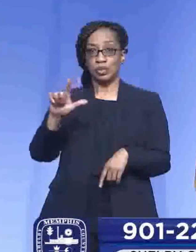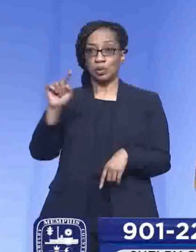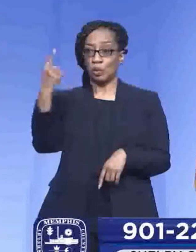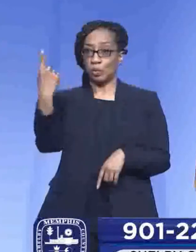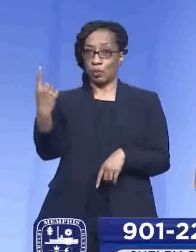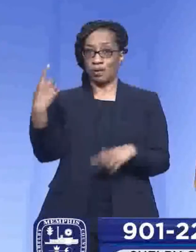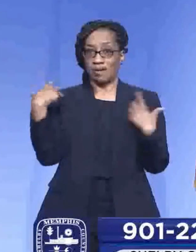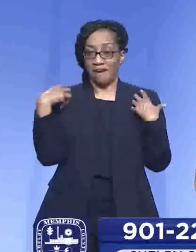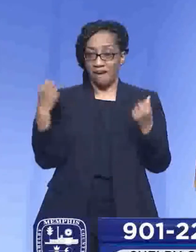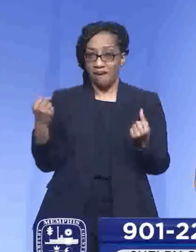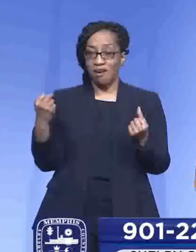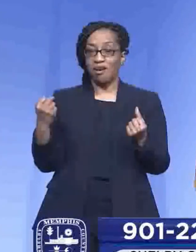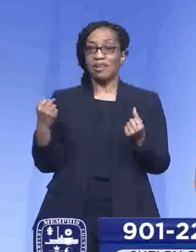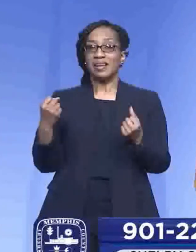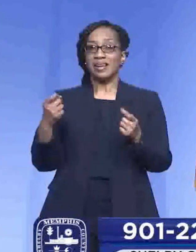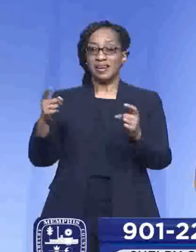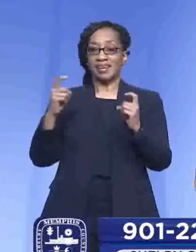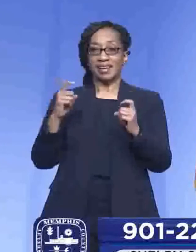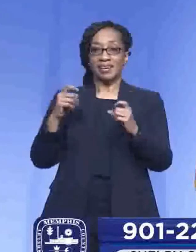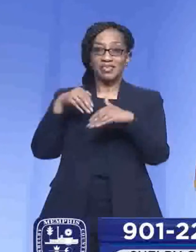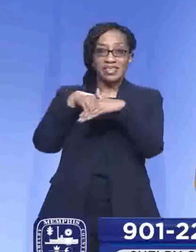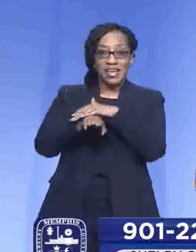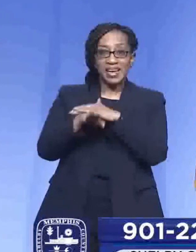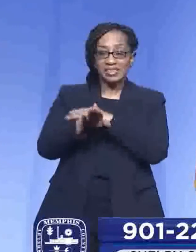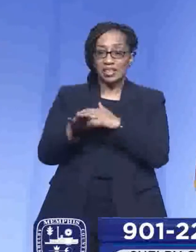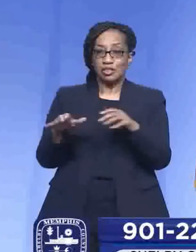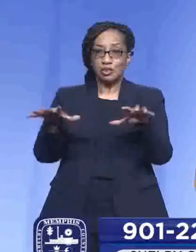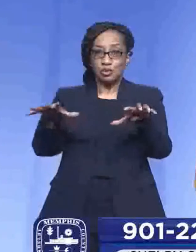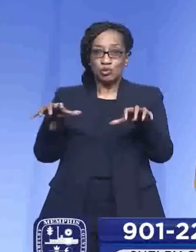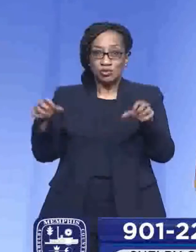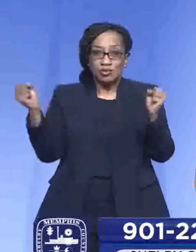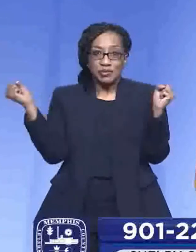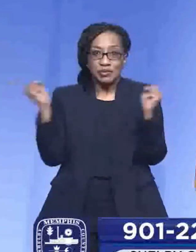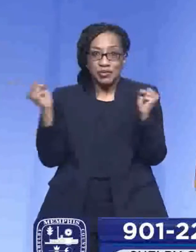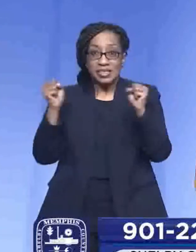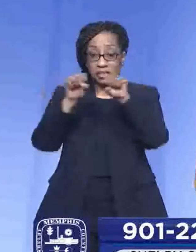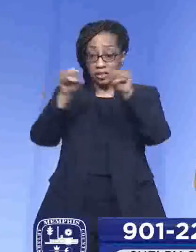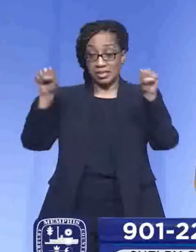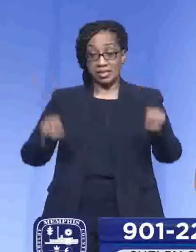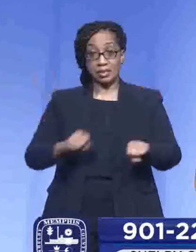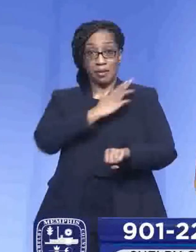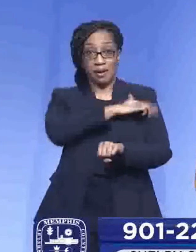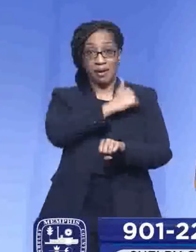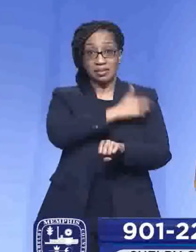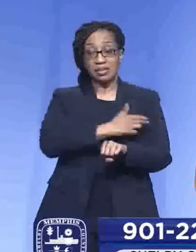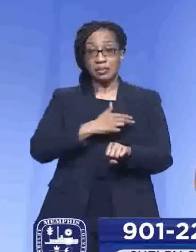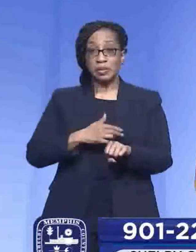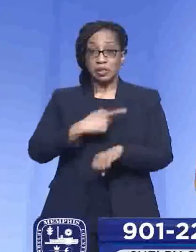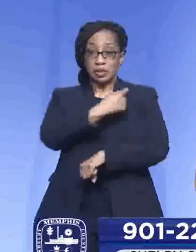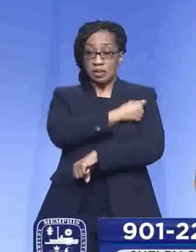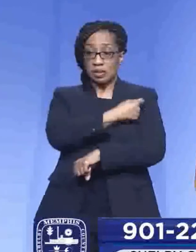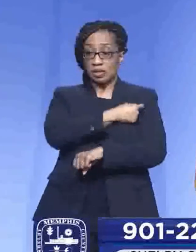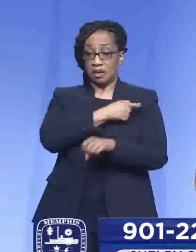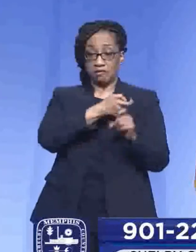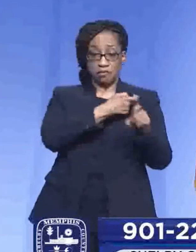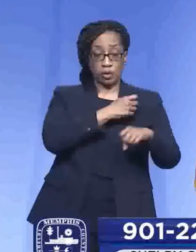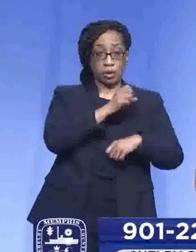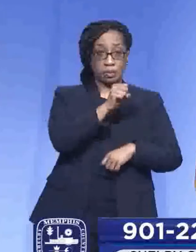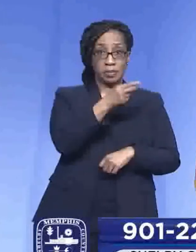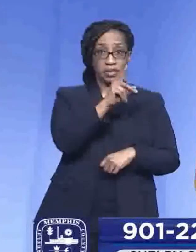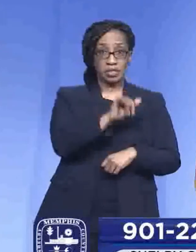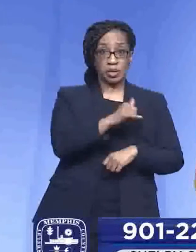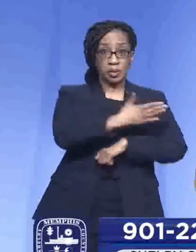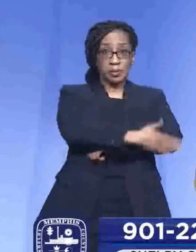new access to a freezer and refrigeration system at their hospital. Doses were transferred from the Shelby County Health